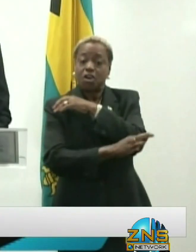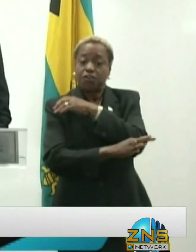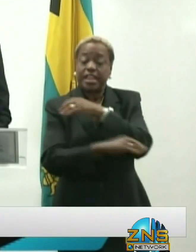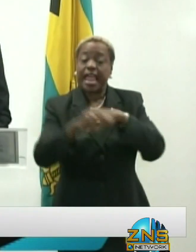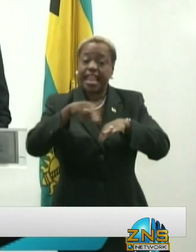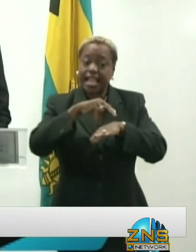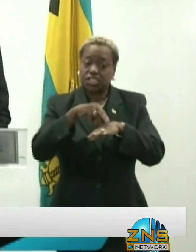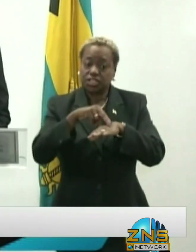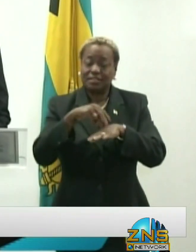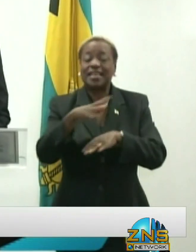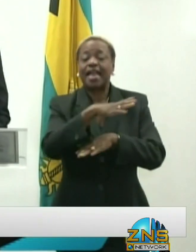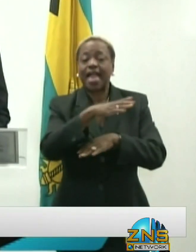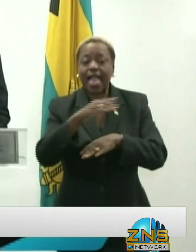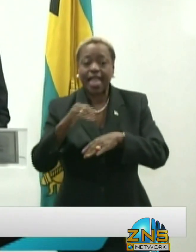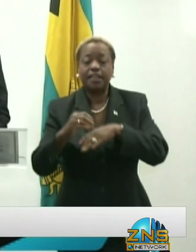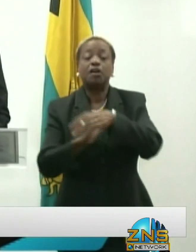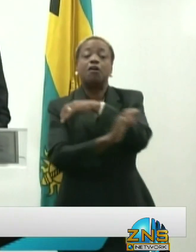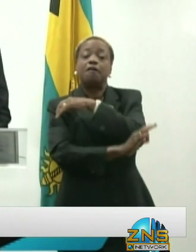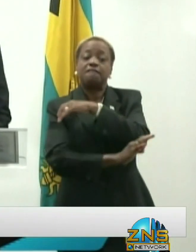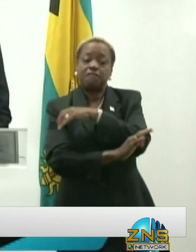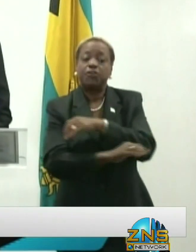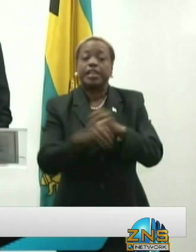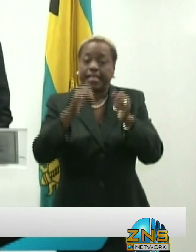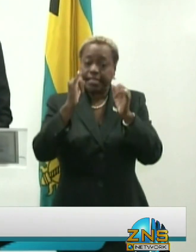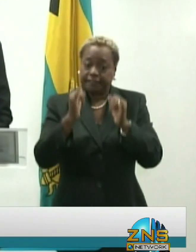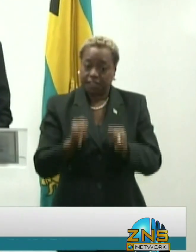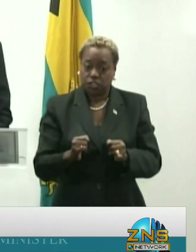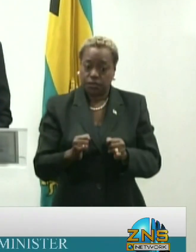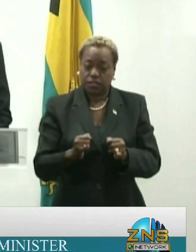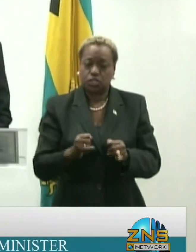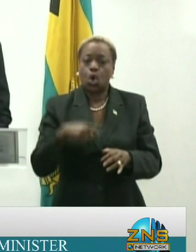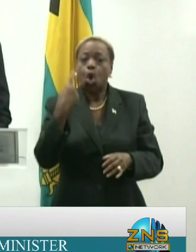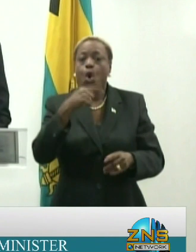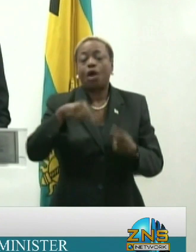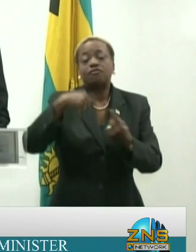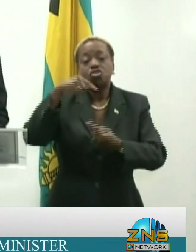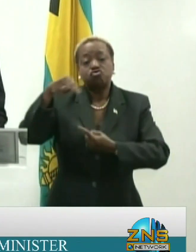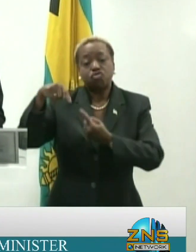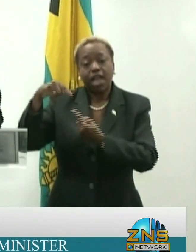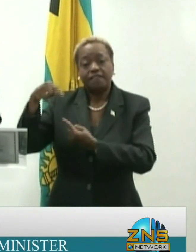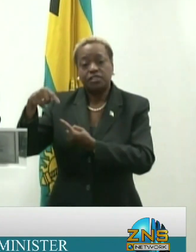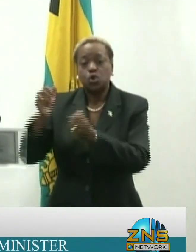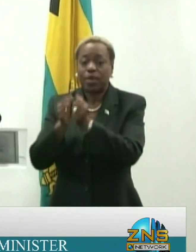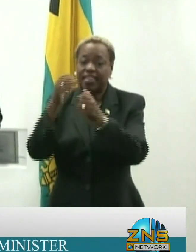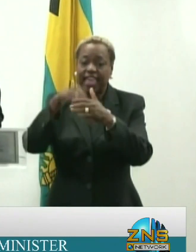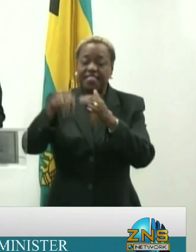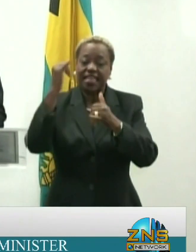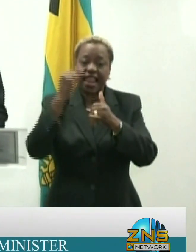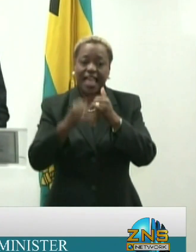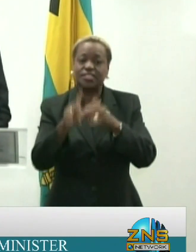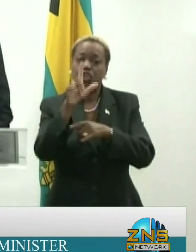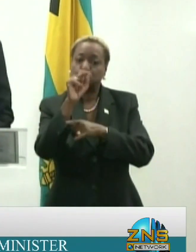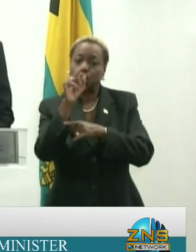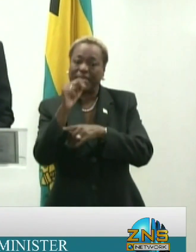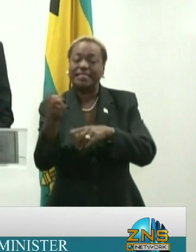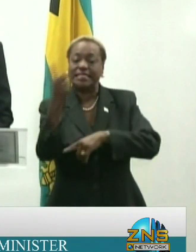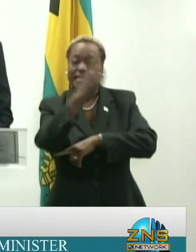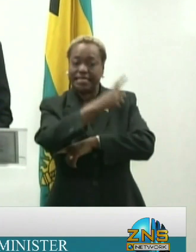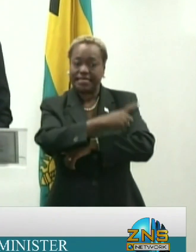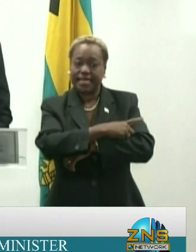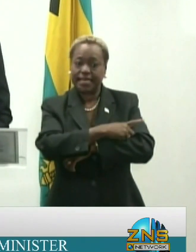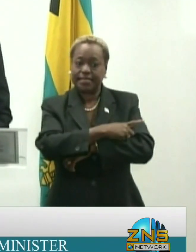nationals and foreign individuals who have traveled within the last 20